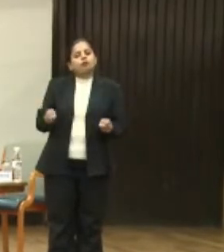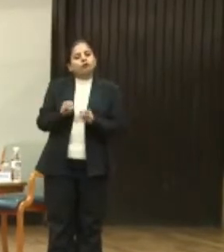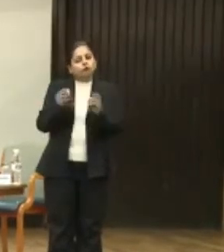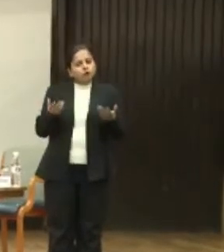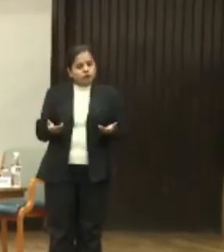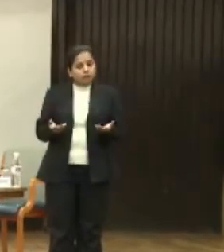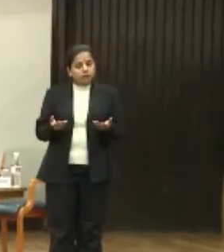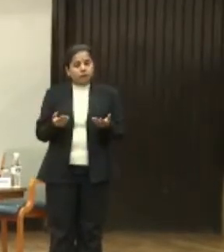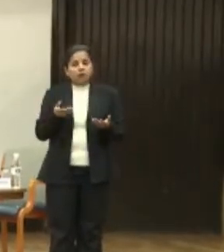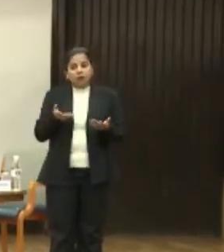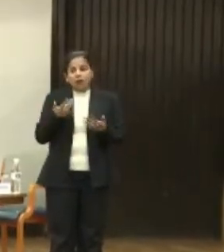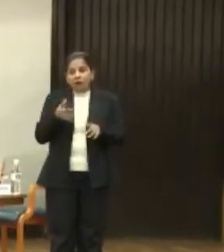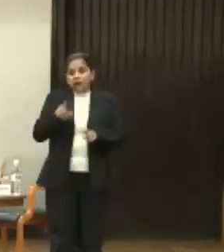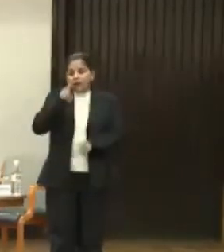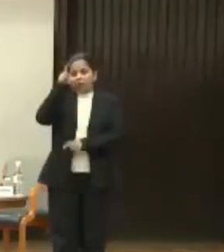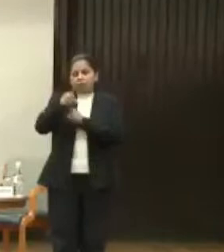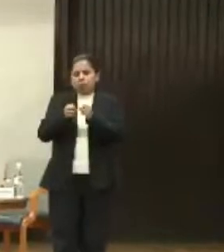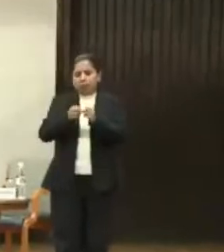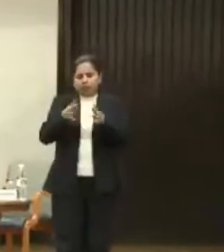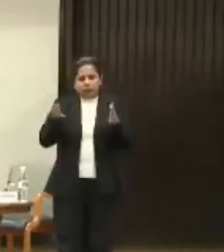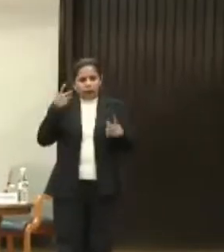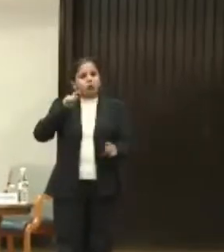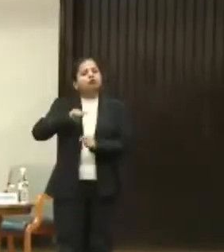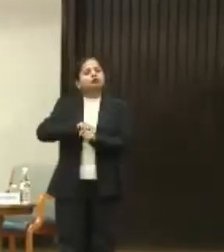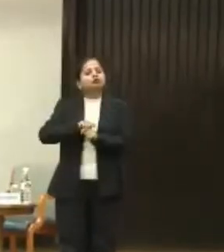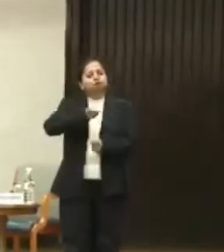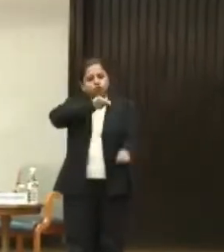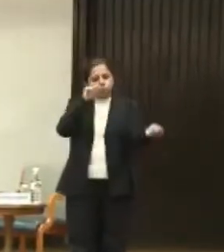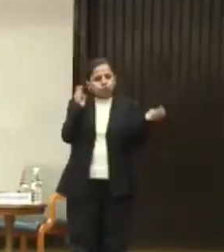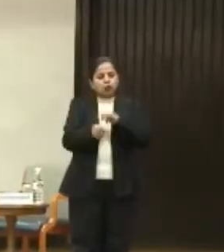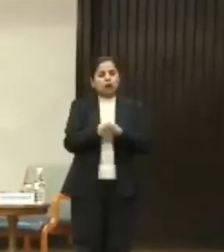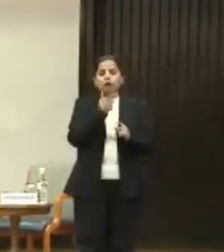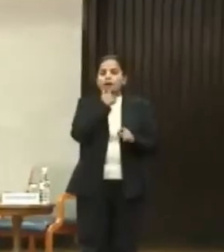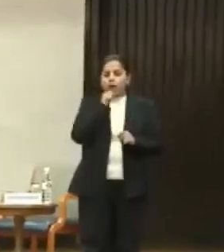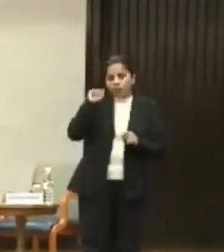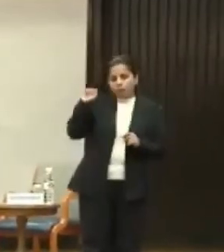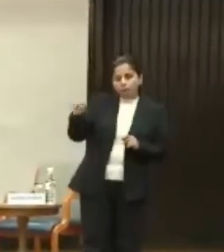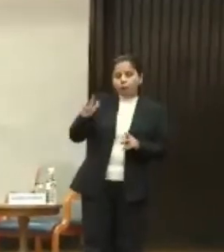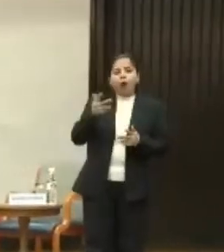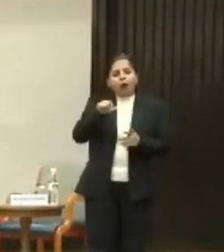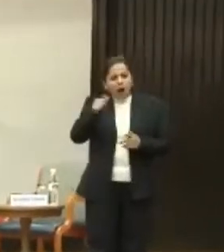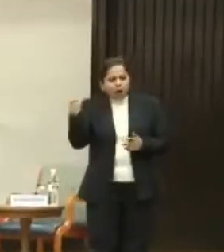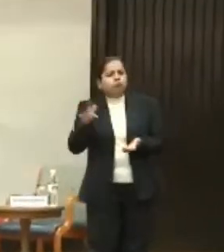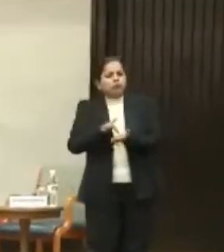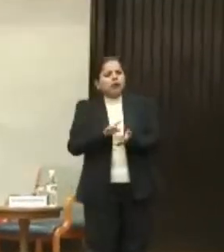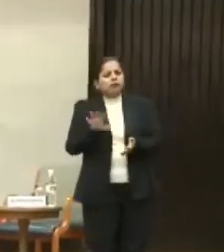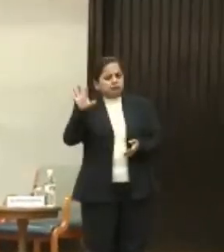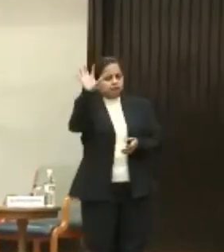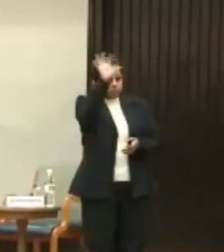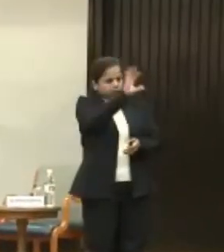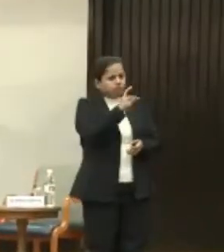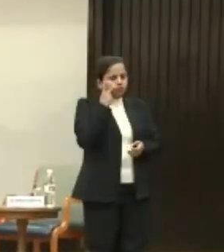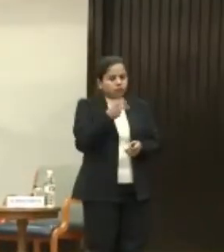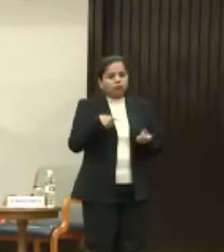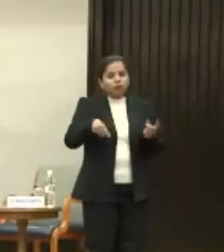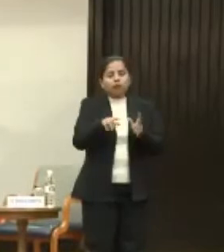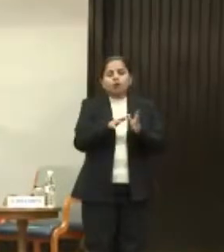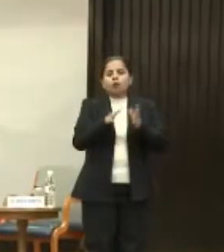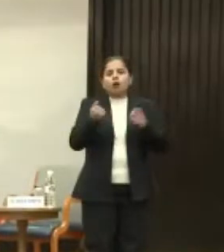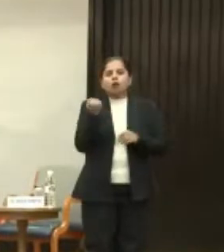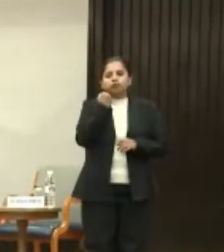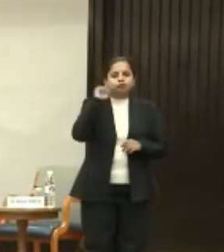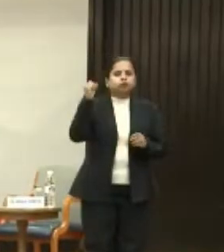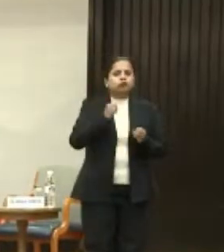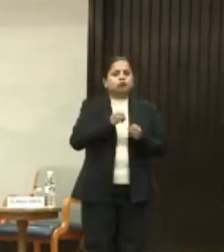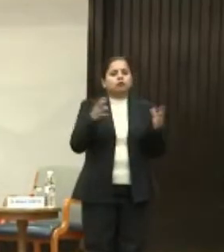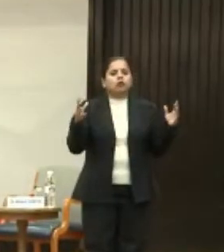Before the Industrial Revolution, in England and other parts of Europe, the enclosure movement had